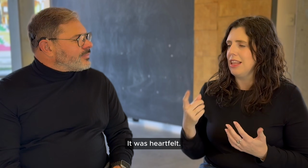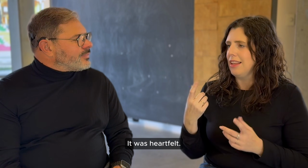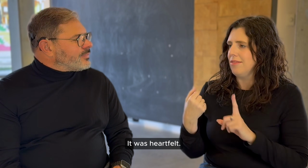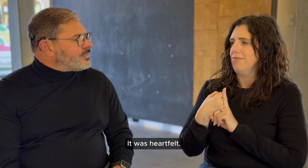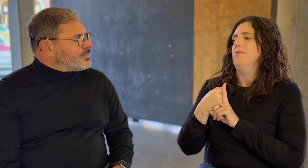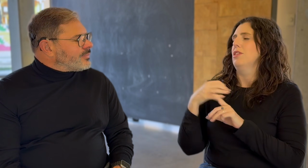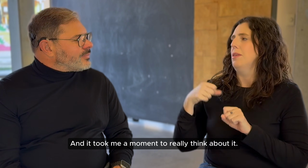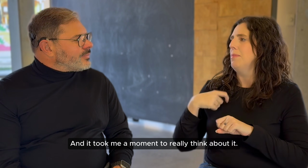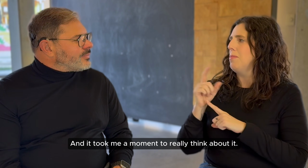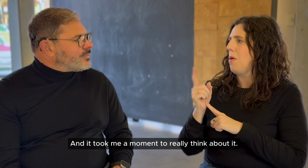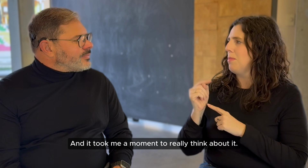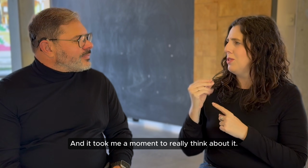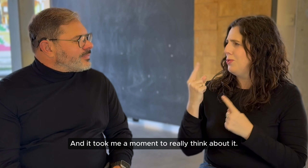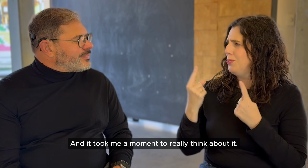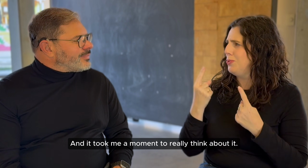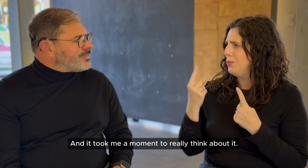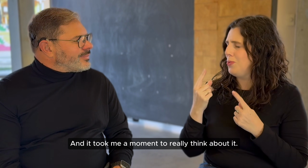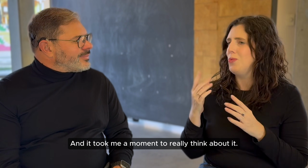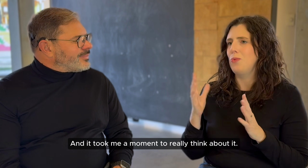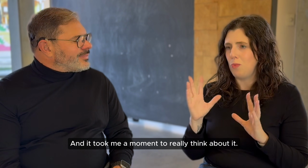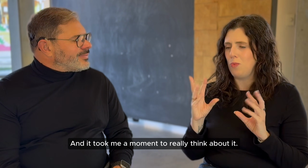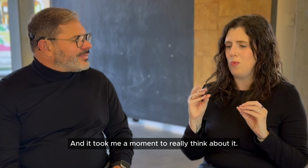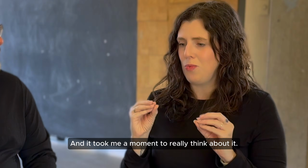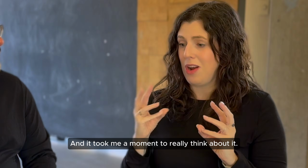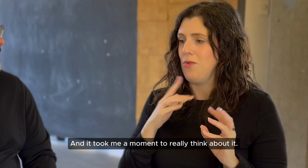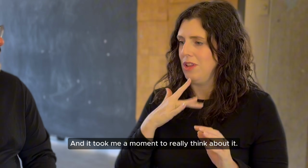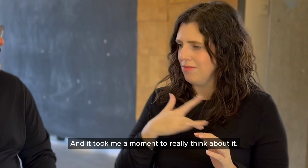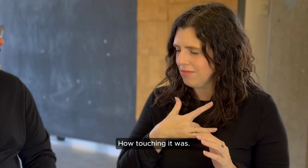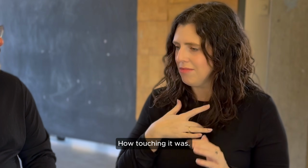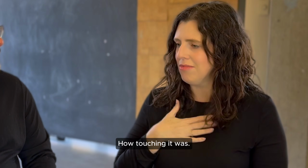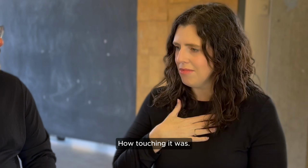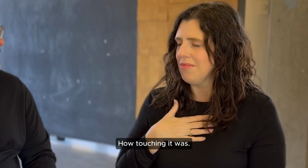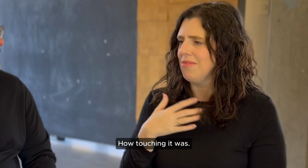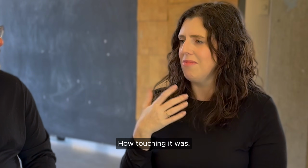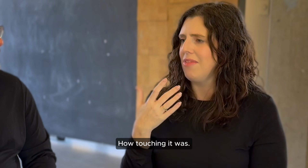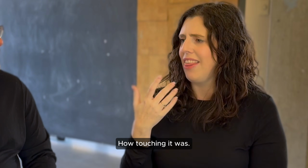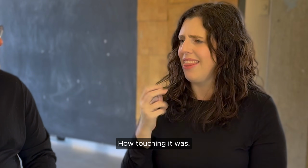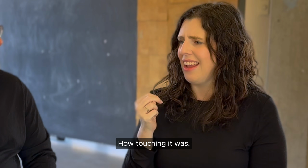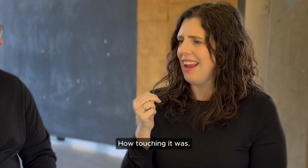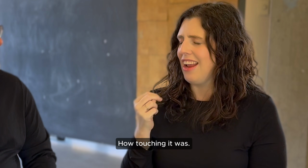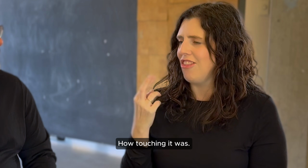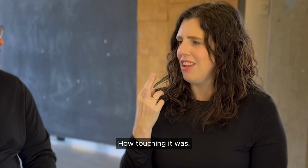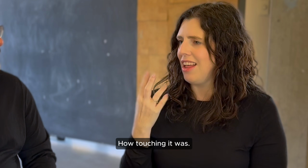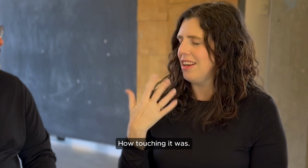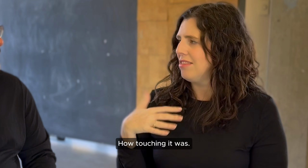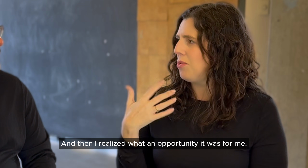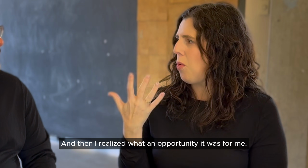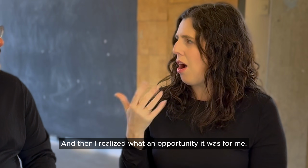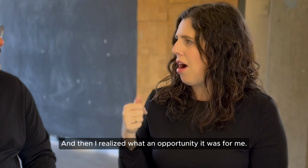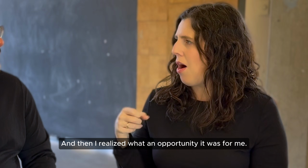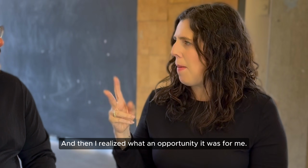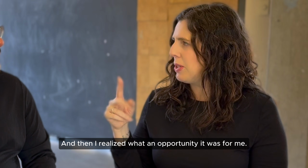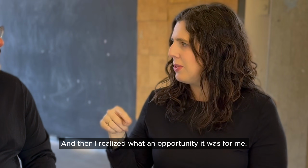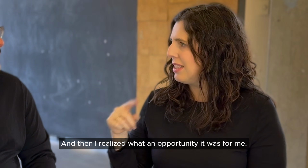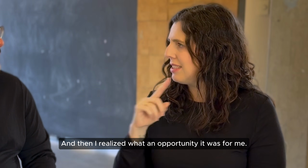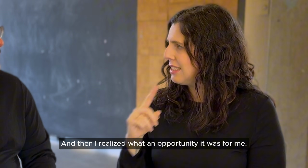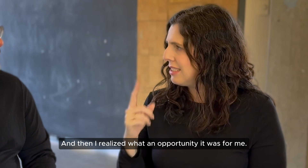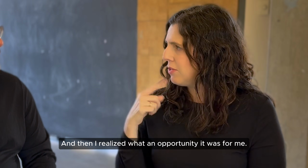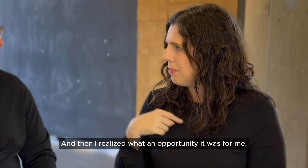heartfelt. And it took me a moment to really think about it, like how touching it was. And then I realized what an opportunity